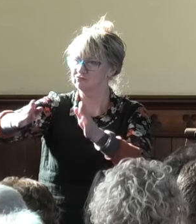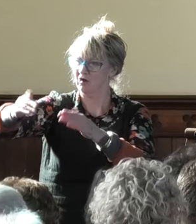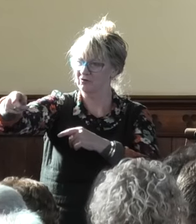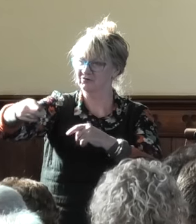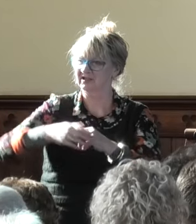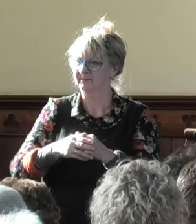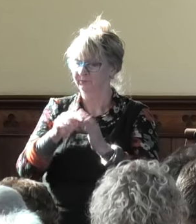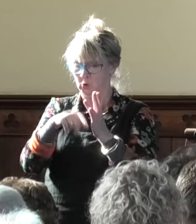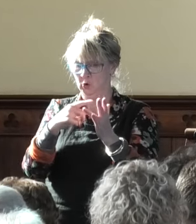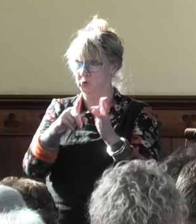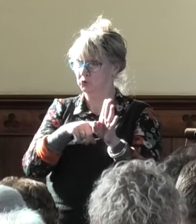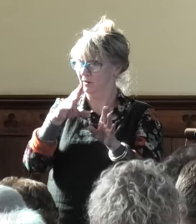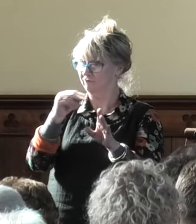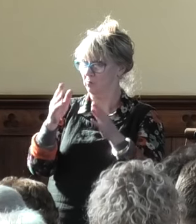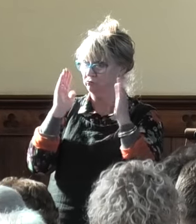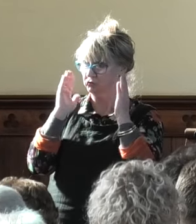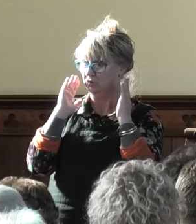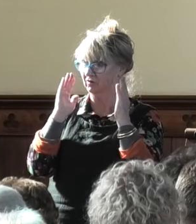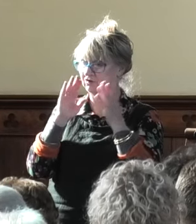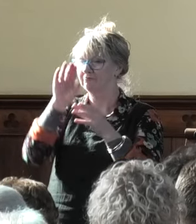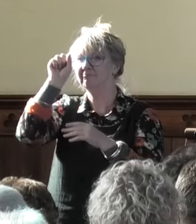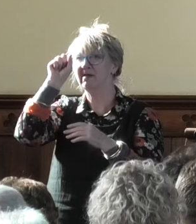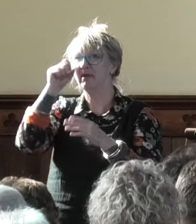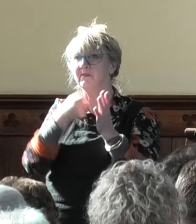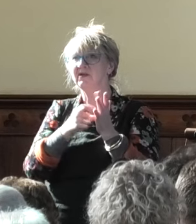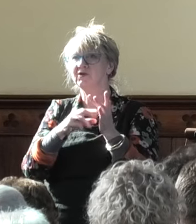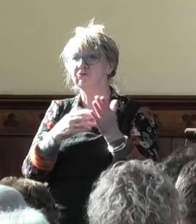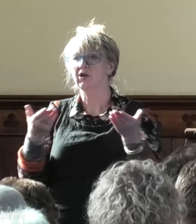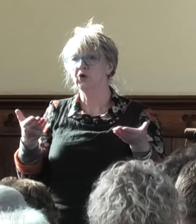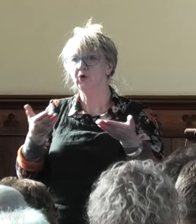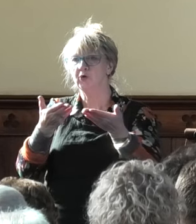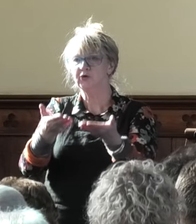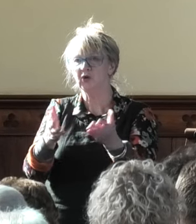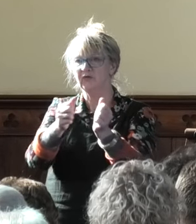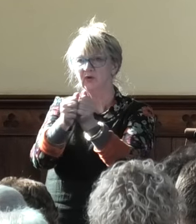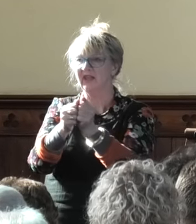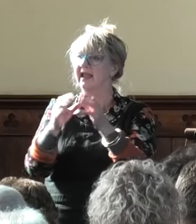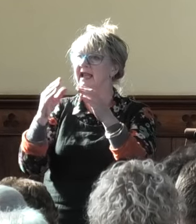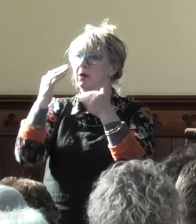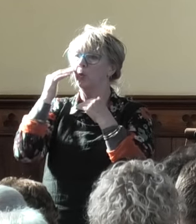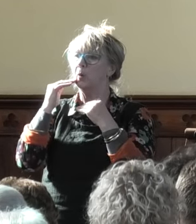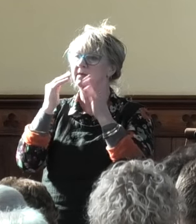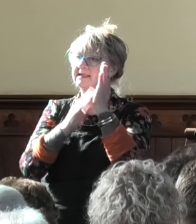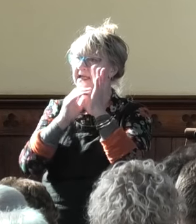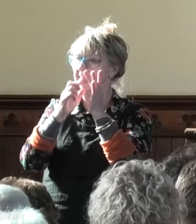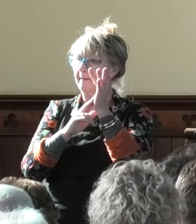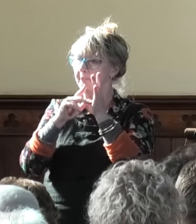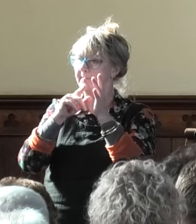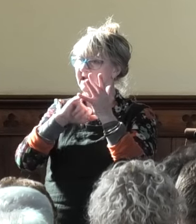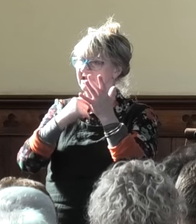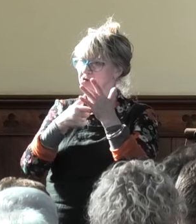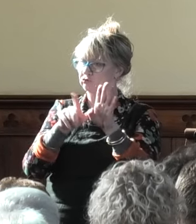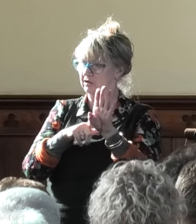Joy, a friend from church, fondly remembers the time she and Rin served together in women's ministry, which Rin sometimes